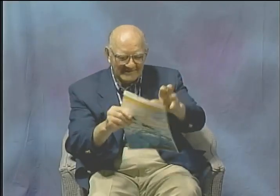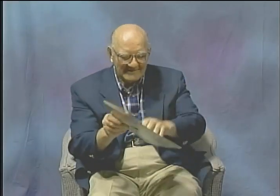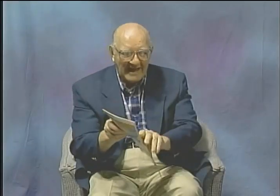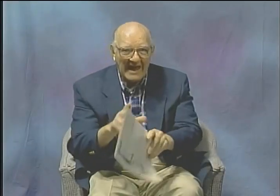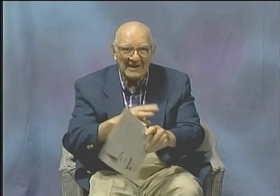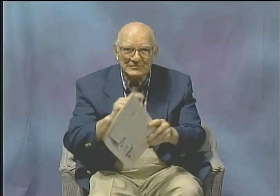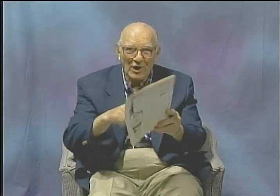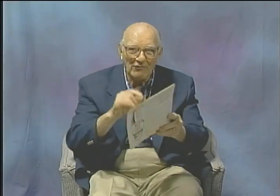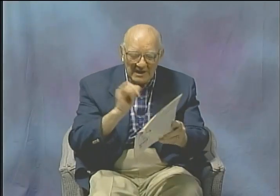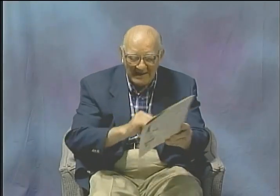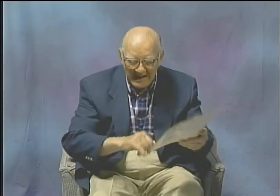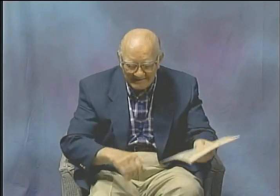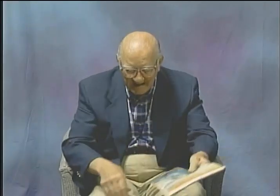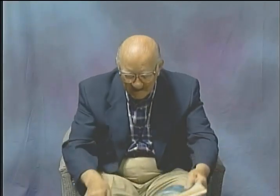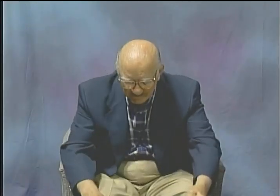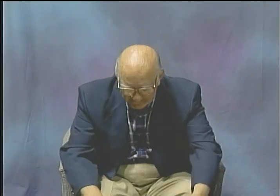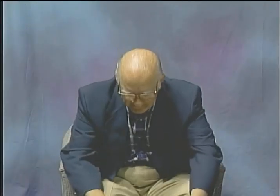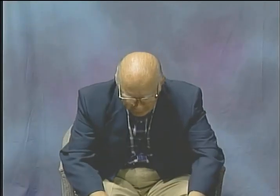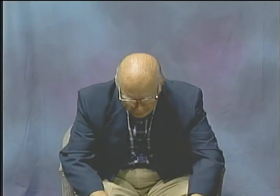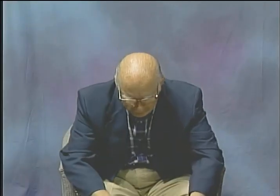I had a story about that